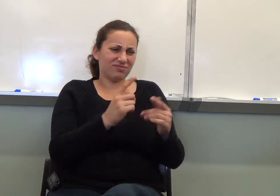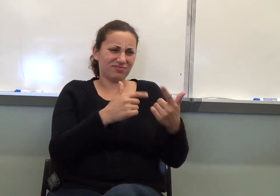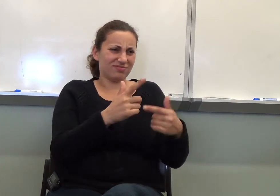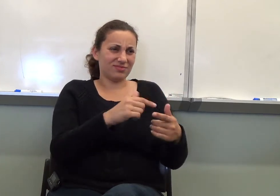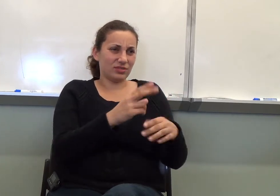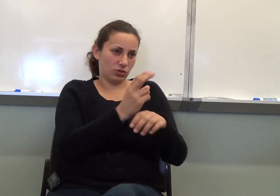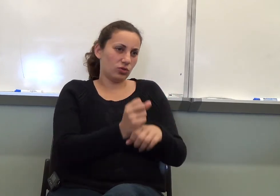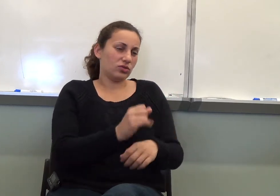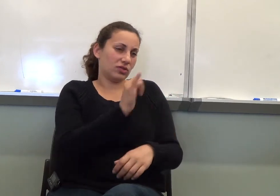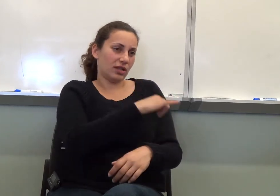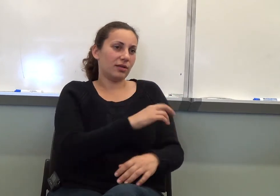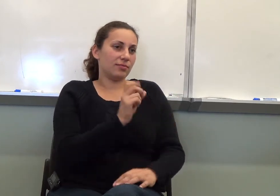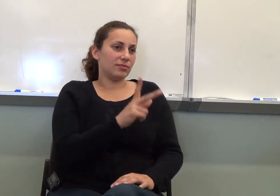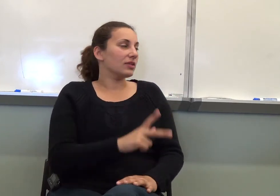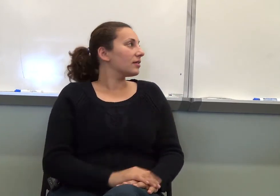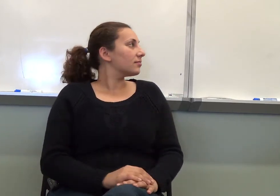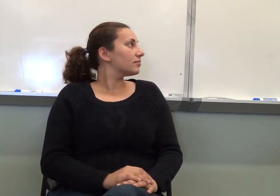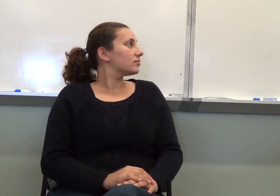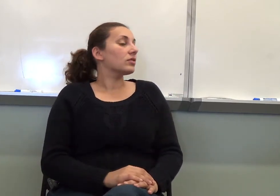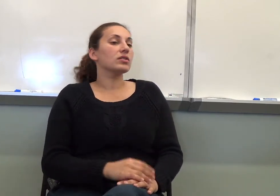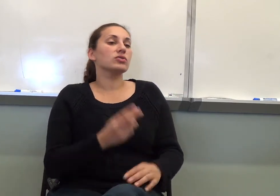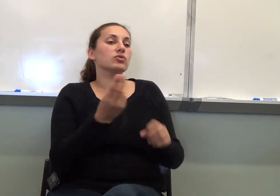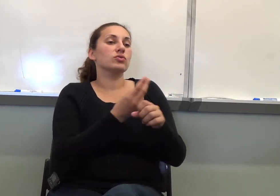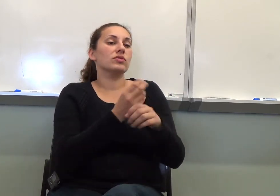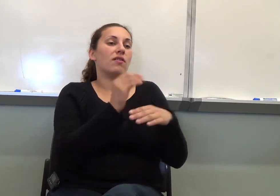Let's throw in a fraction. We haven't seen a fraction in a while.